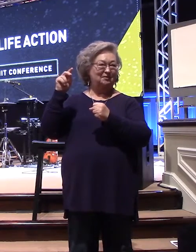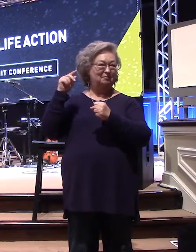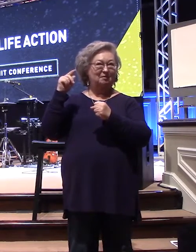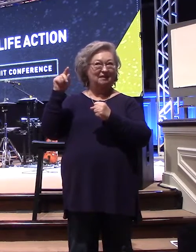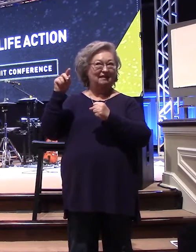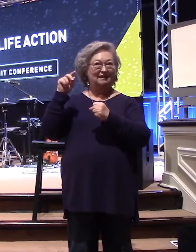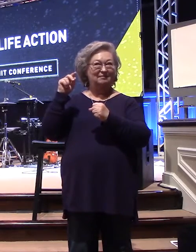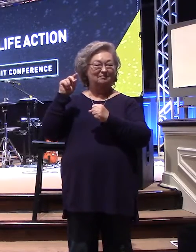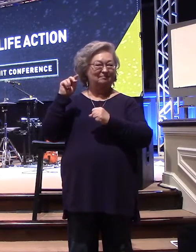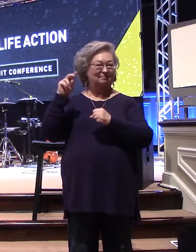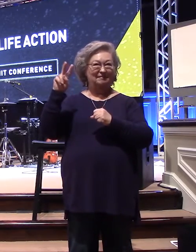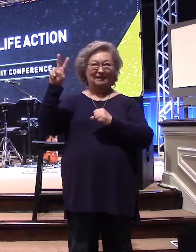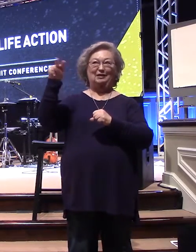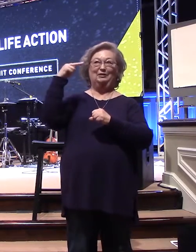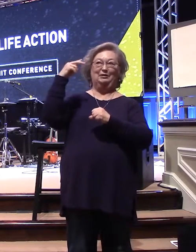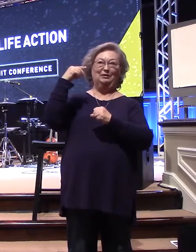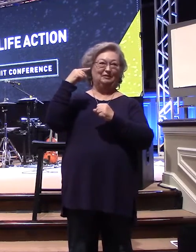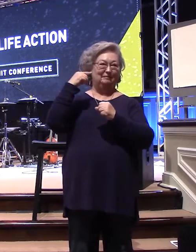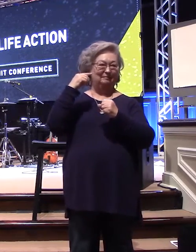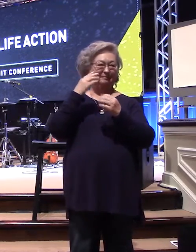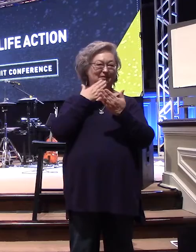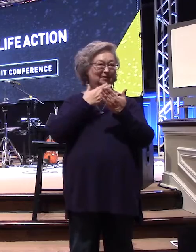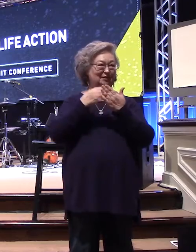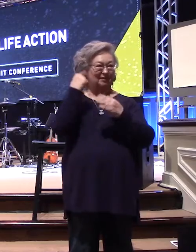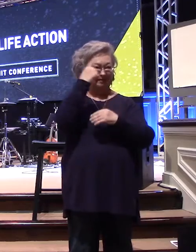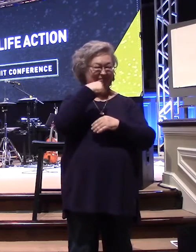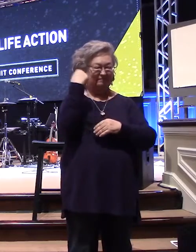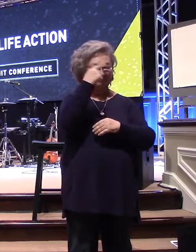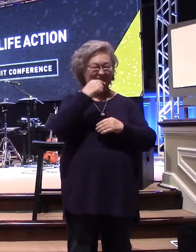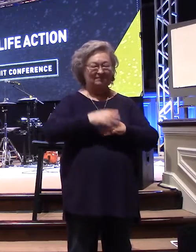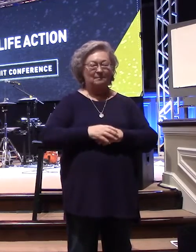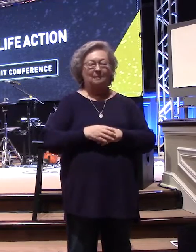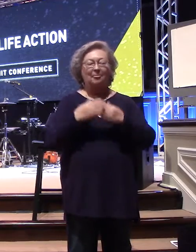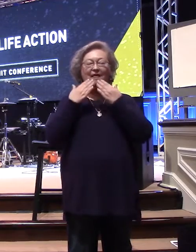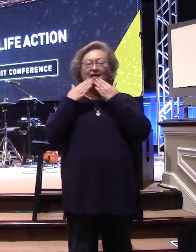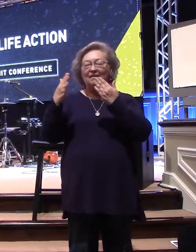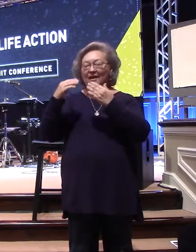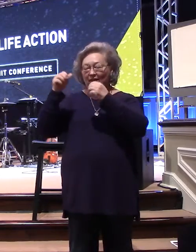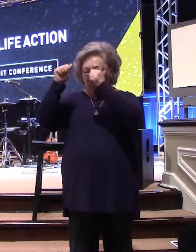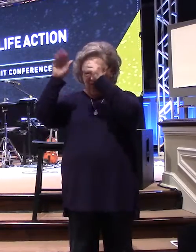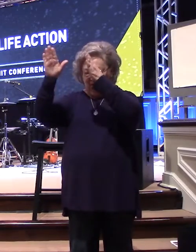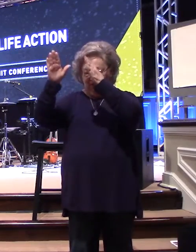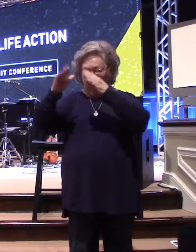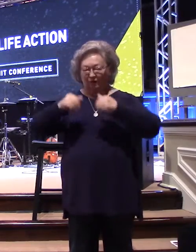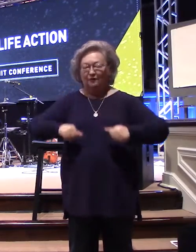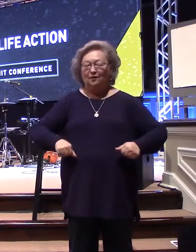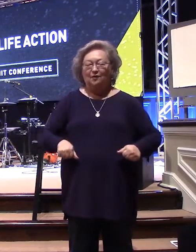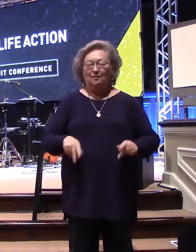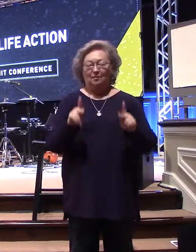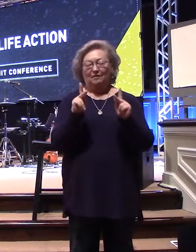we'll just jump in here. Father, thank you so much for again the privilege of coming together